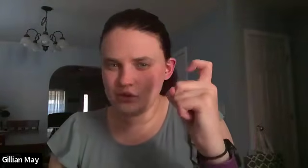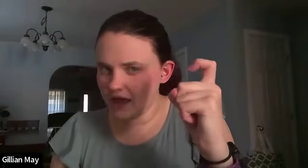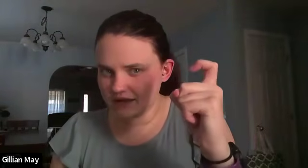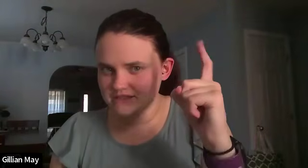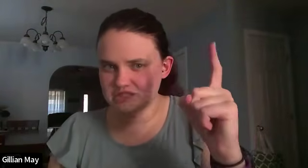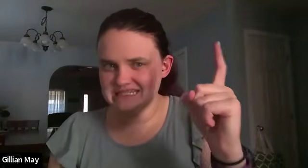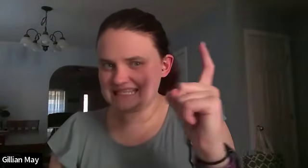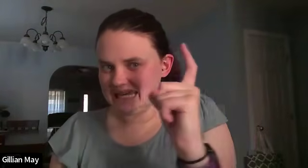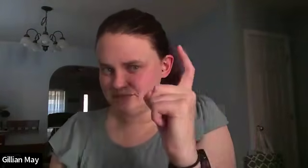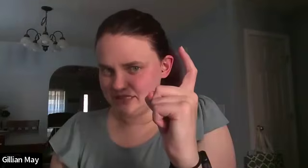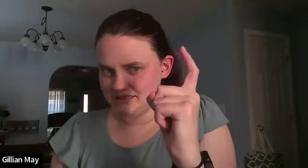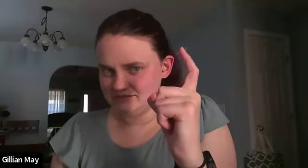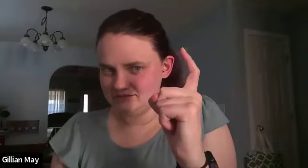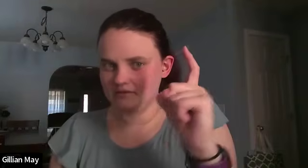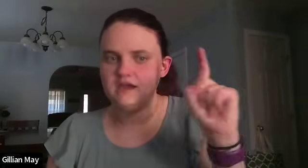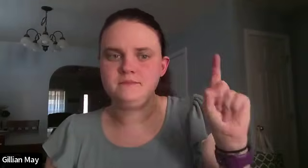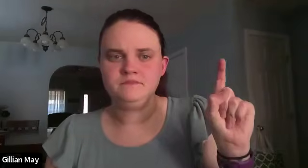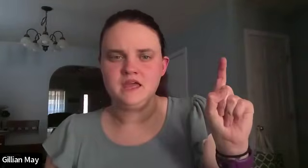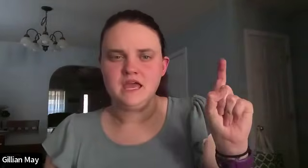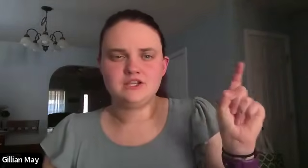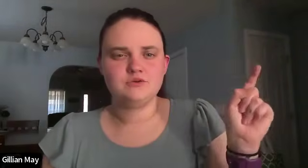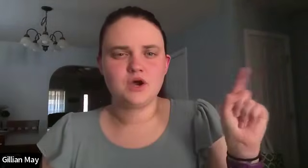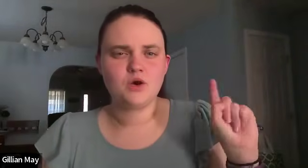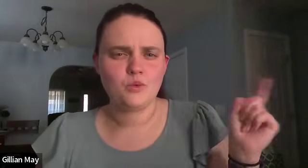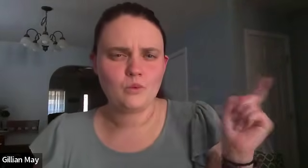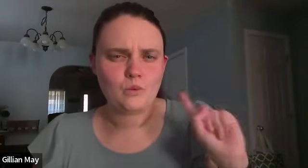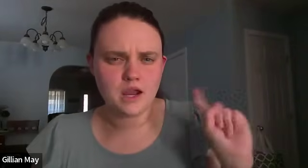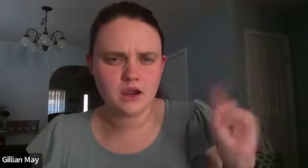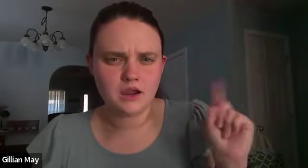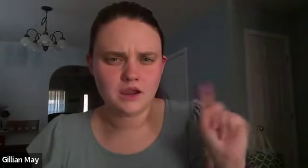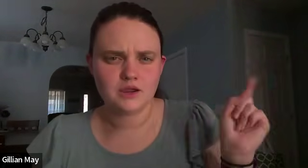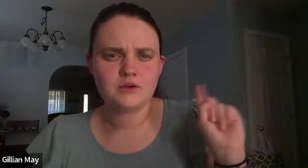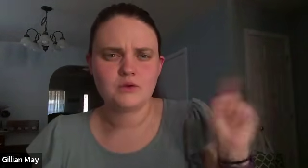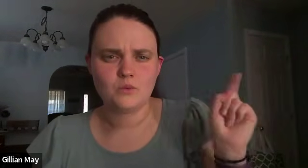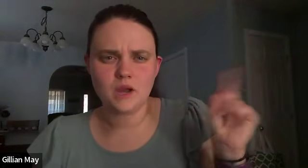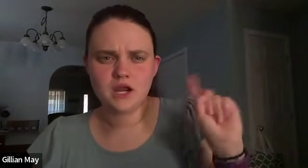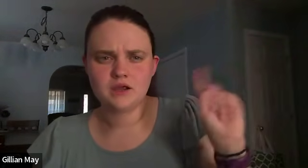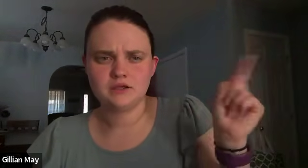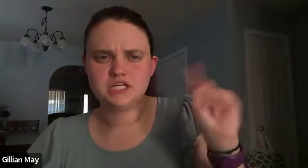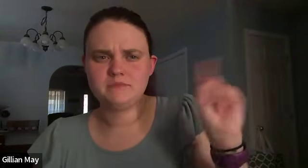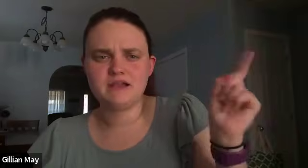full X, just a slight bend. Okay. And you go where, where. Shake it back and